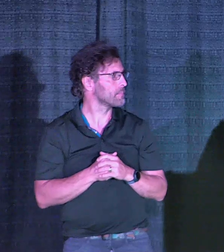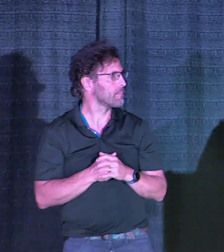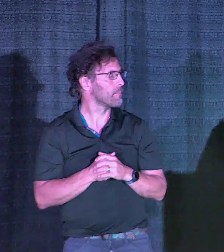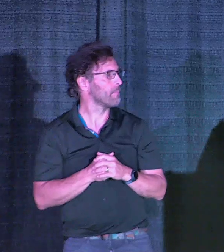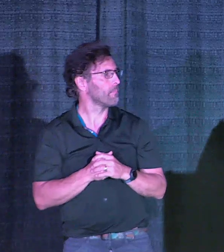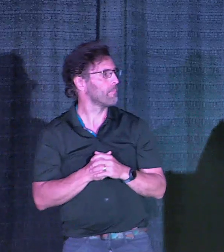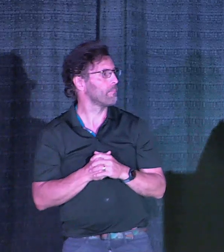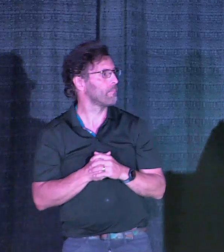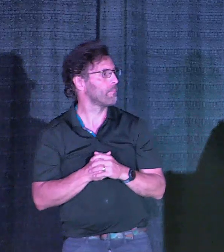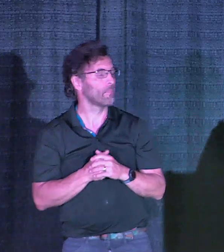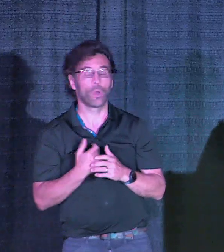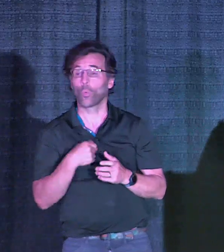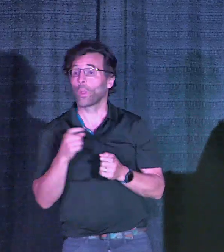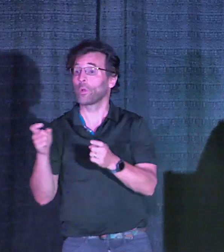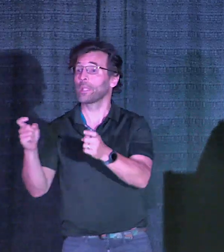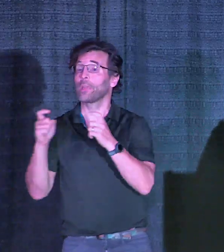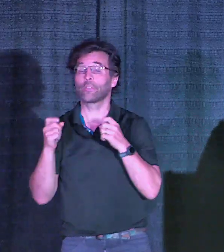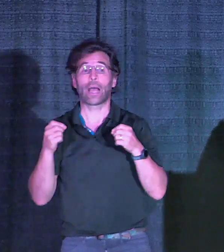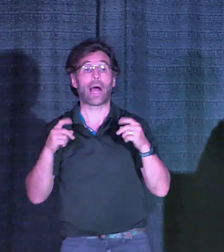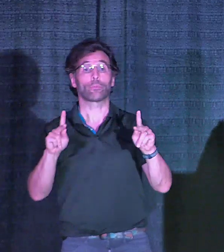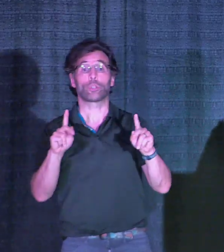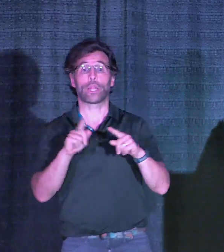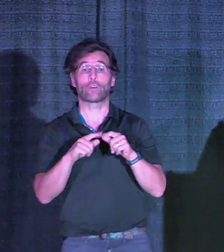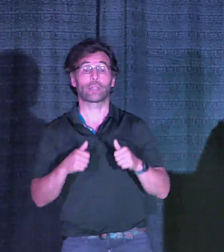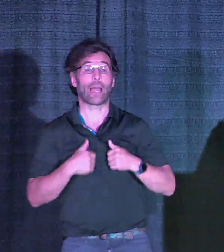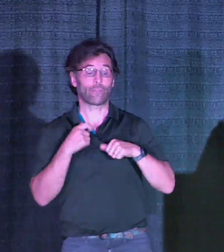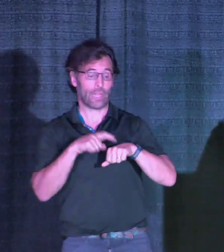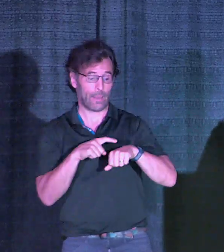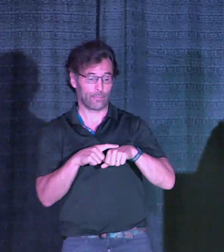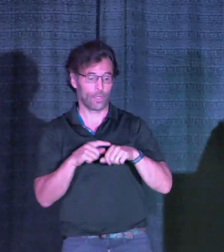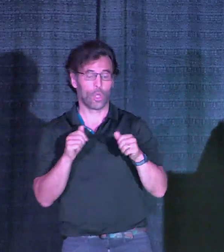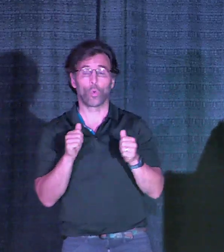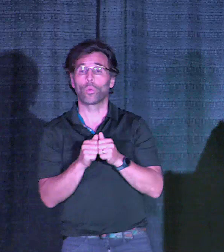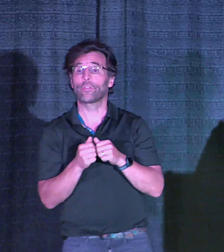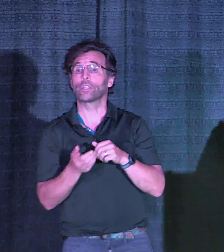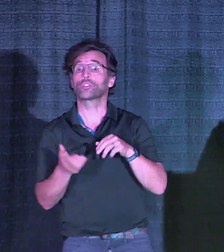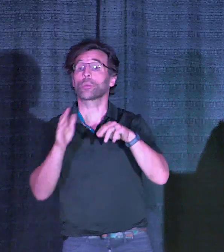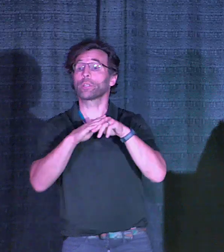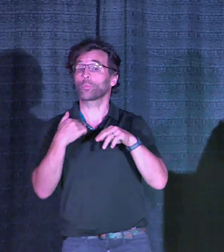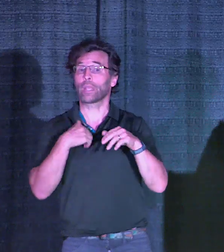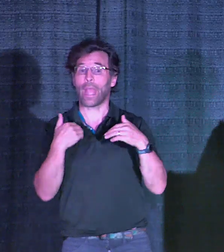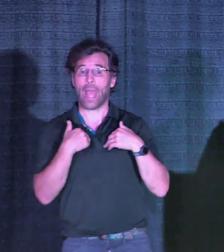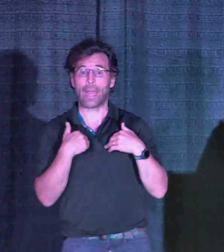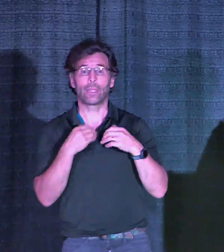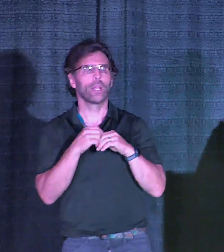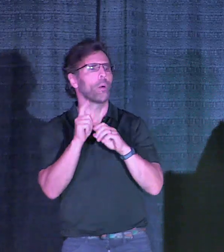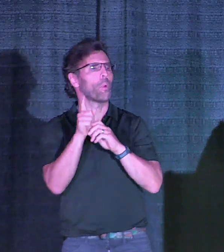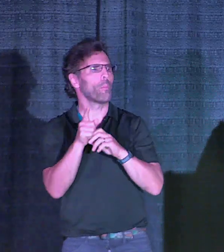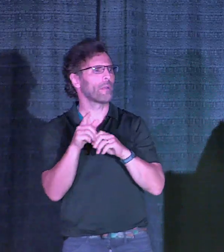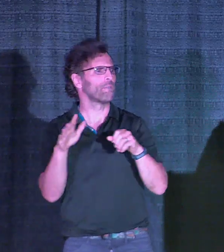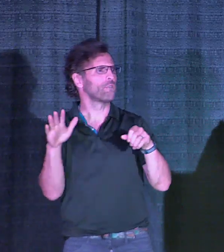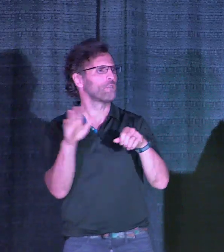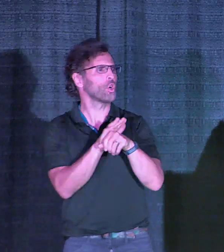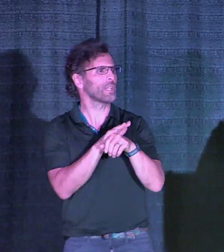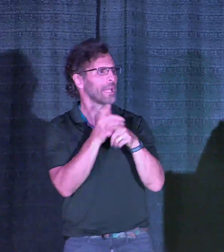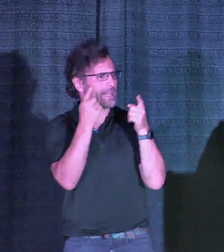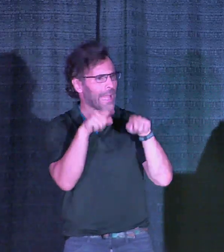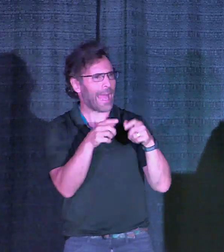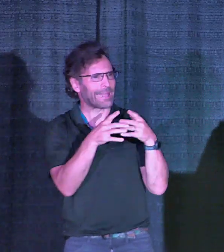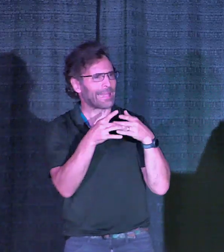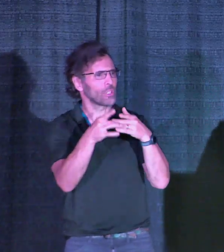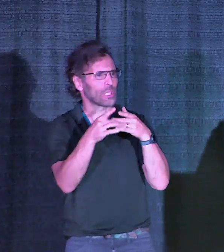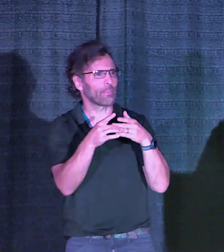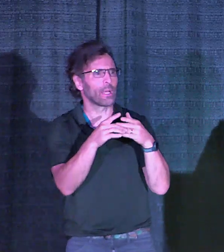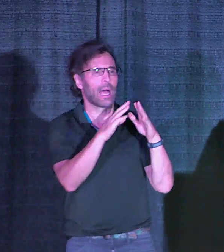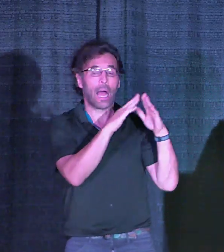Okay. We were given the opportunity of a lifetime. With the surplus we had in a moment of fully aligned leadership across the